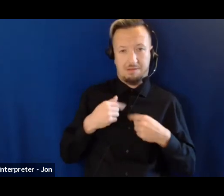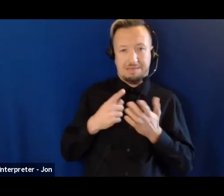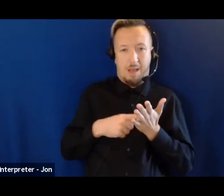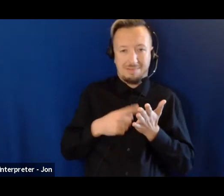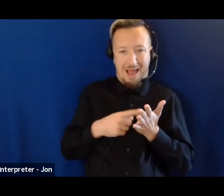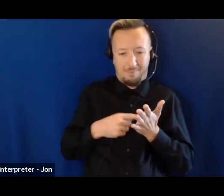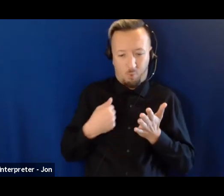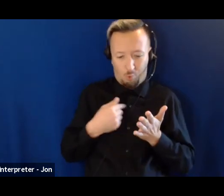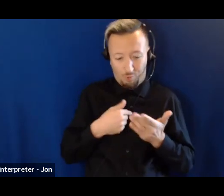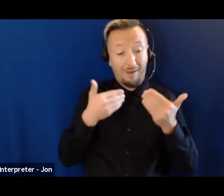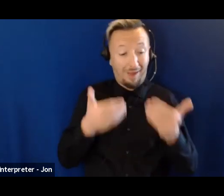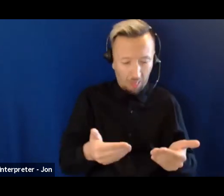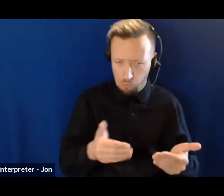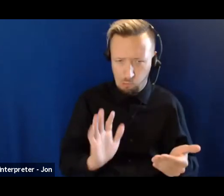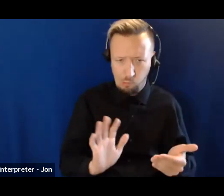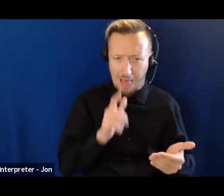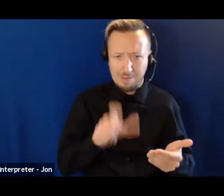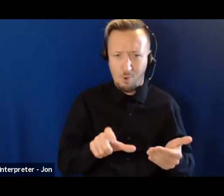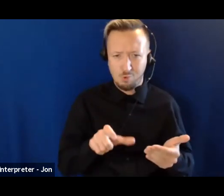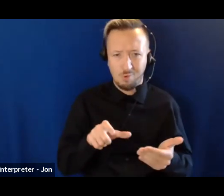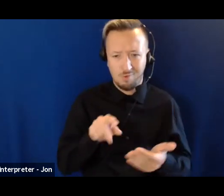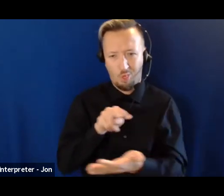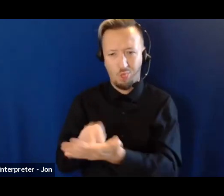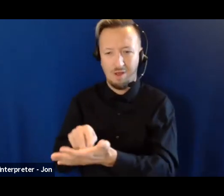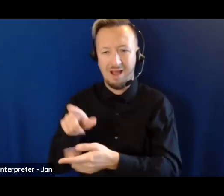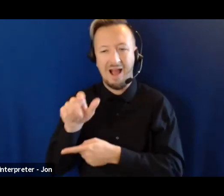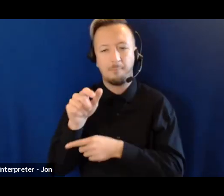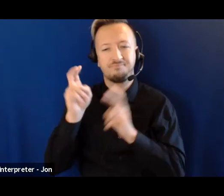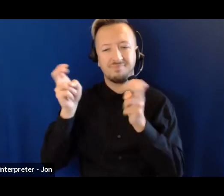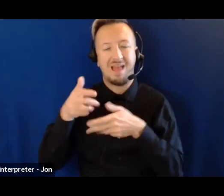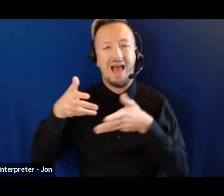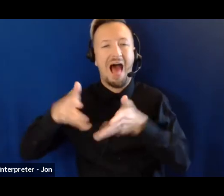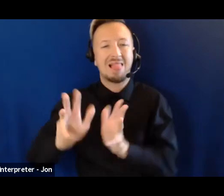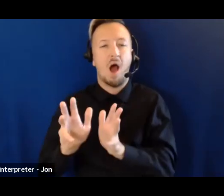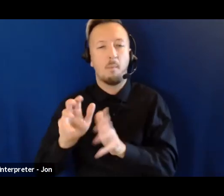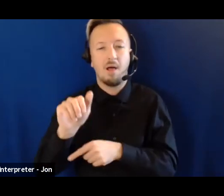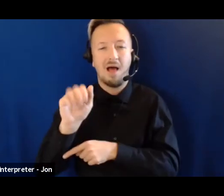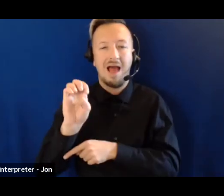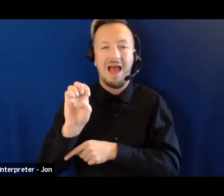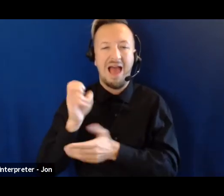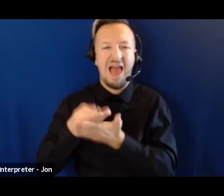allowable expenses, one of the first questions I ever had on that was